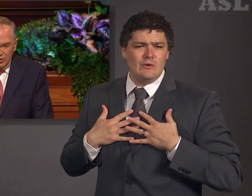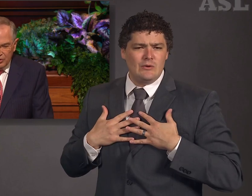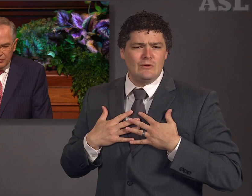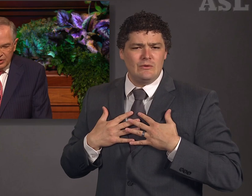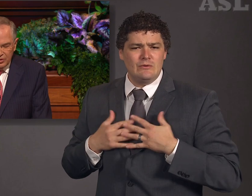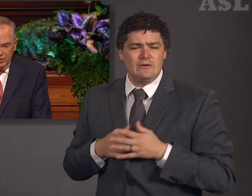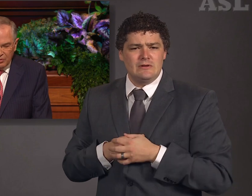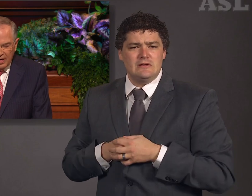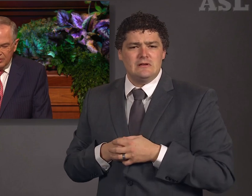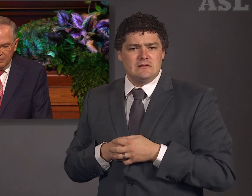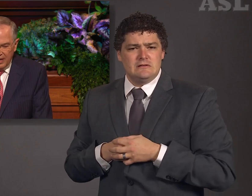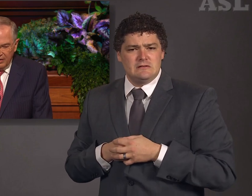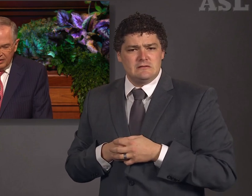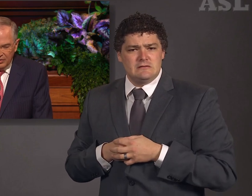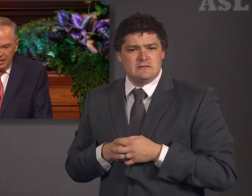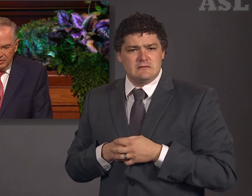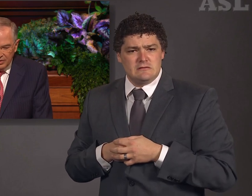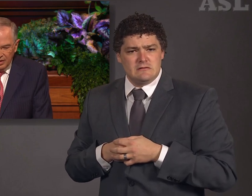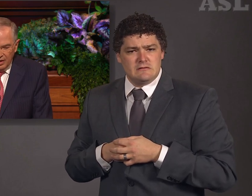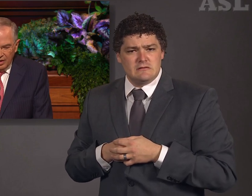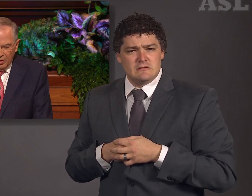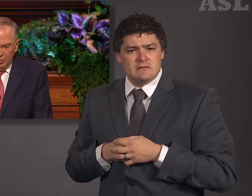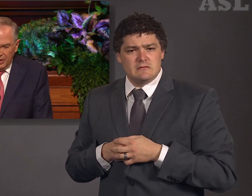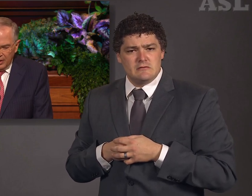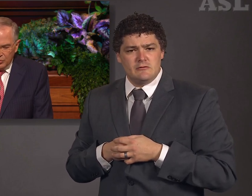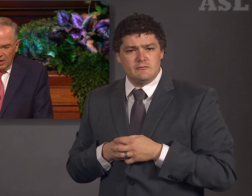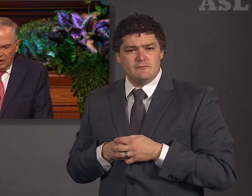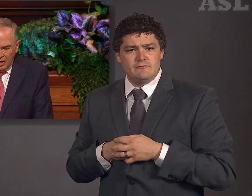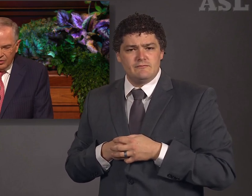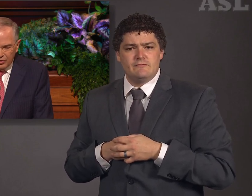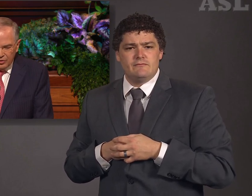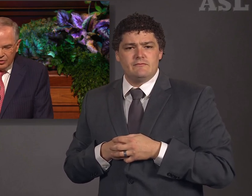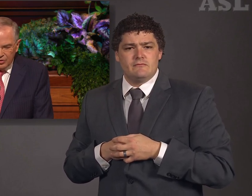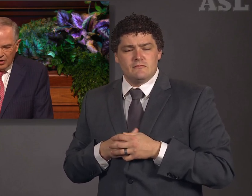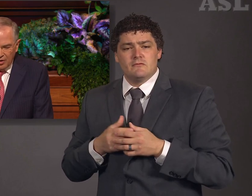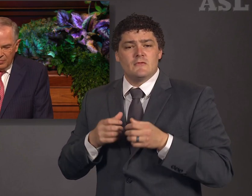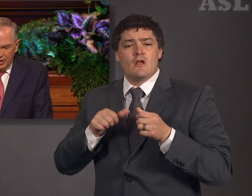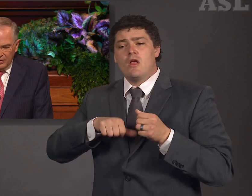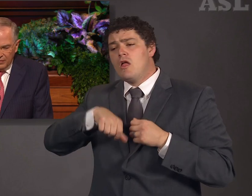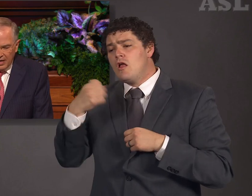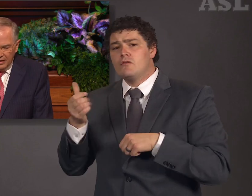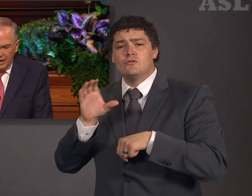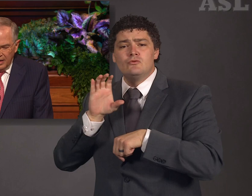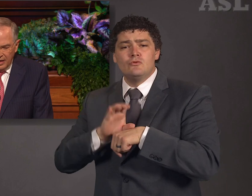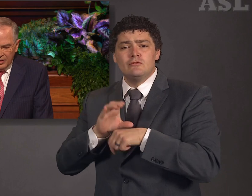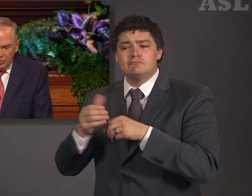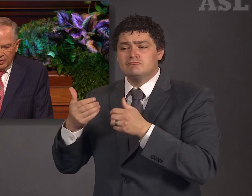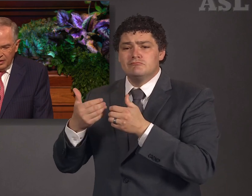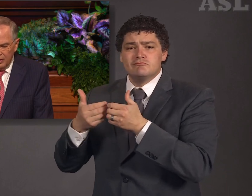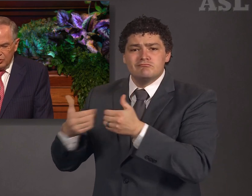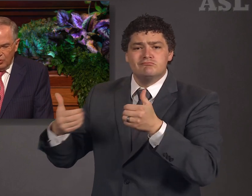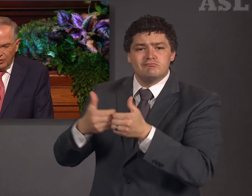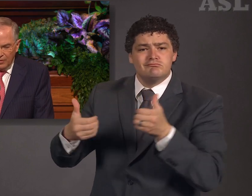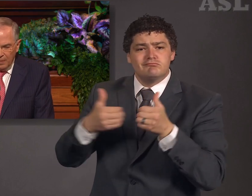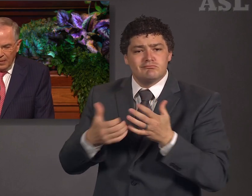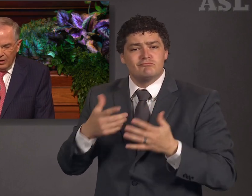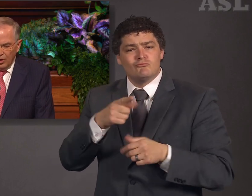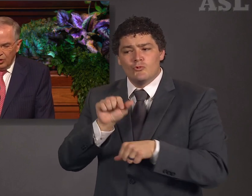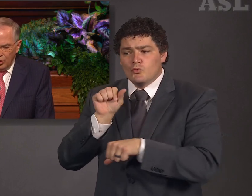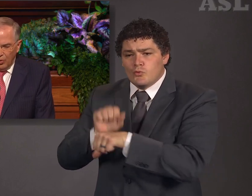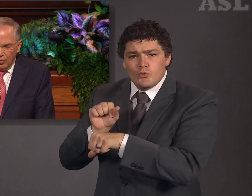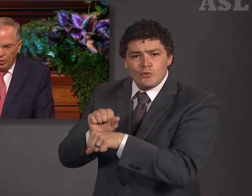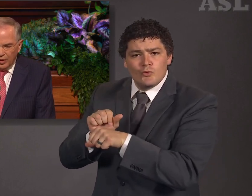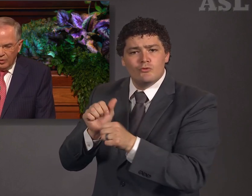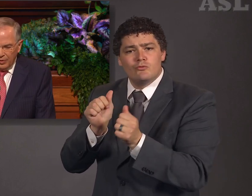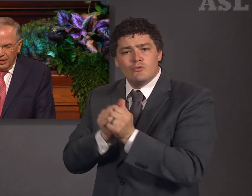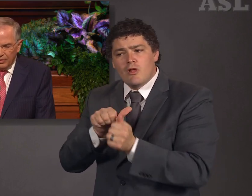by The Church of Jesus Christ of Latter-day Saints, because while other churches are being divided, each one in his corner,